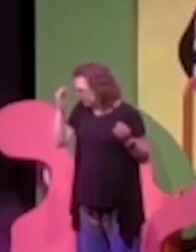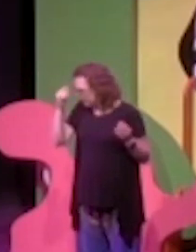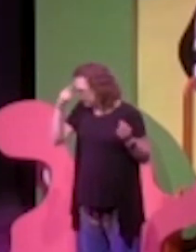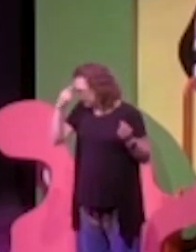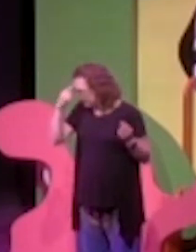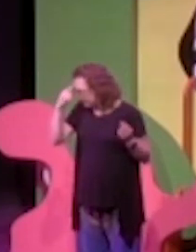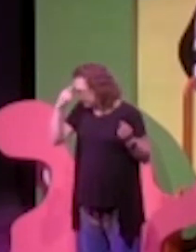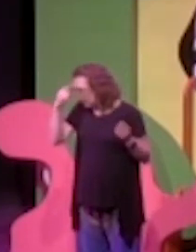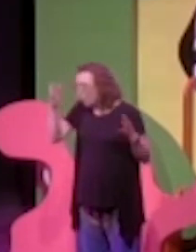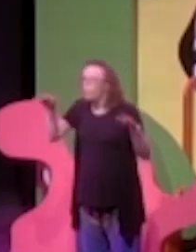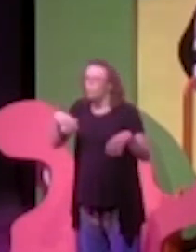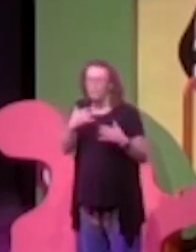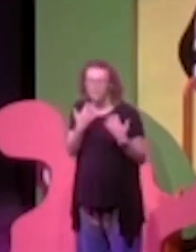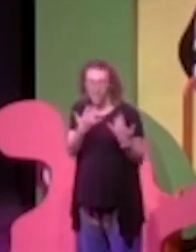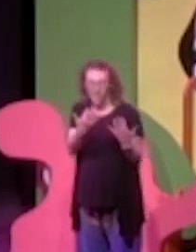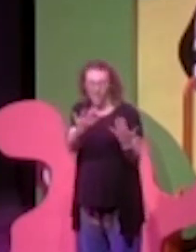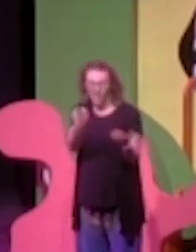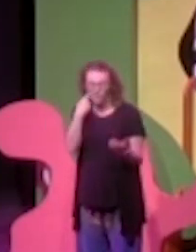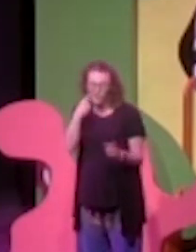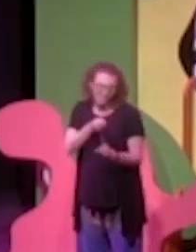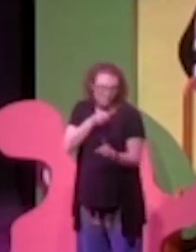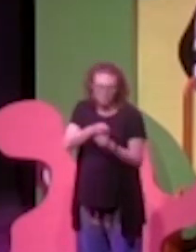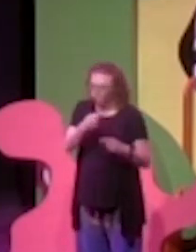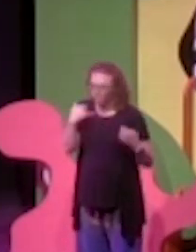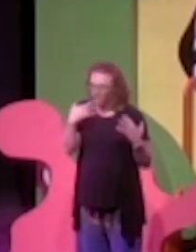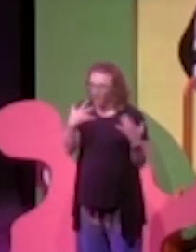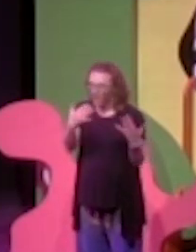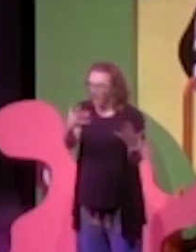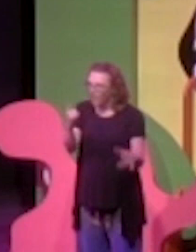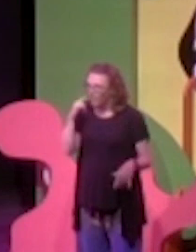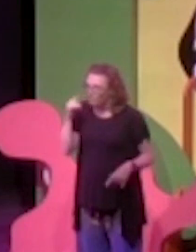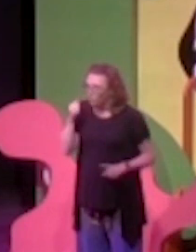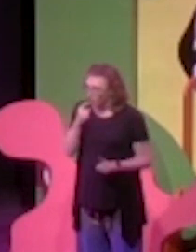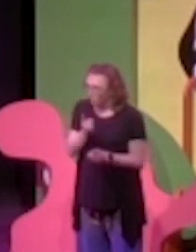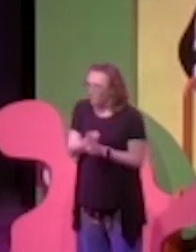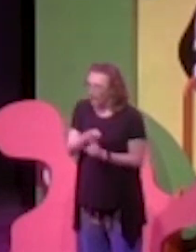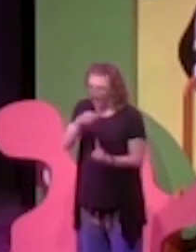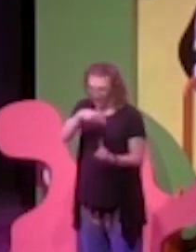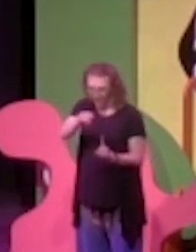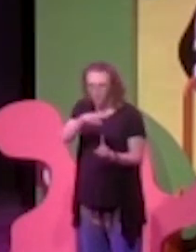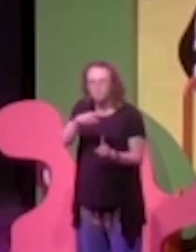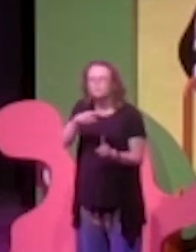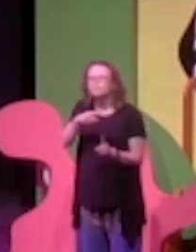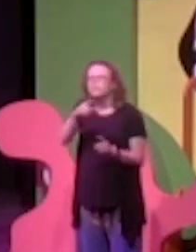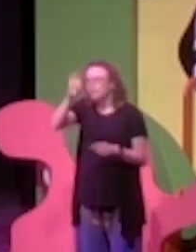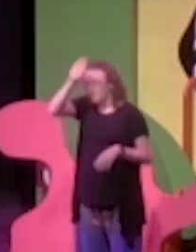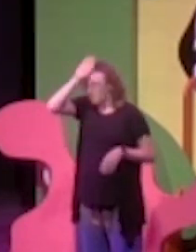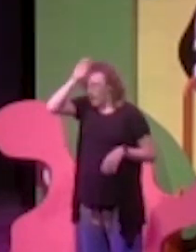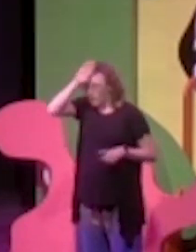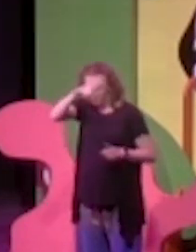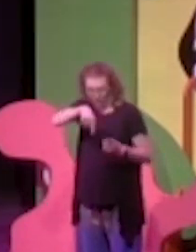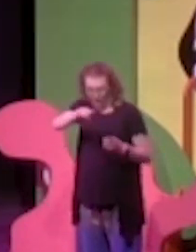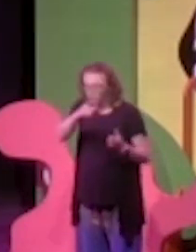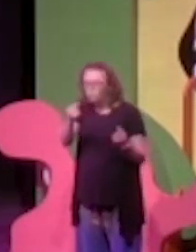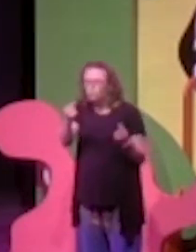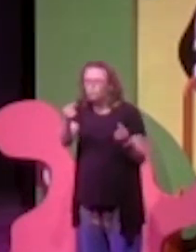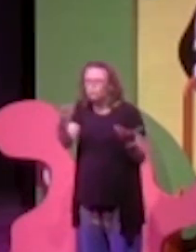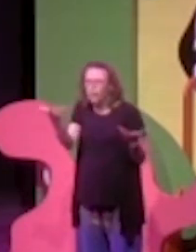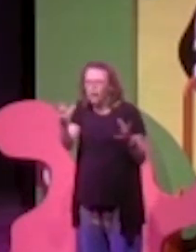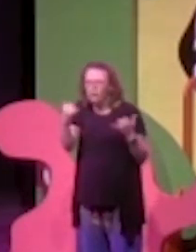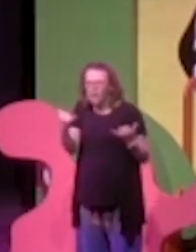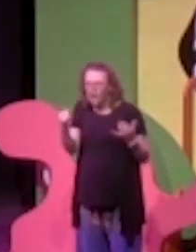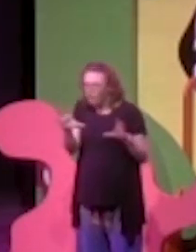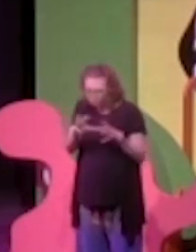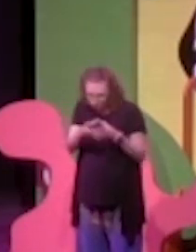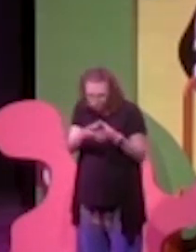Forest Service and stuff, you know, they're going back to what traditionally the Native people did, you know, back in the old days and stuff. And so